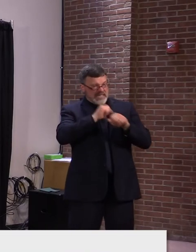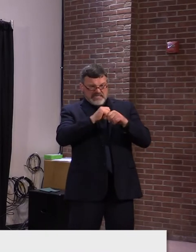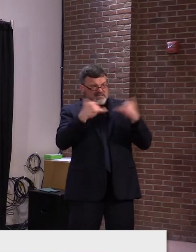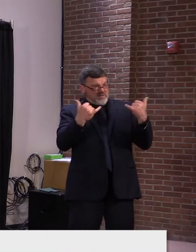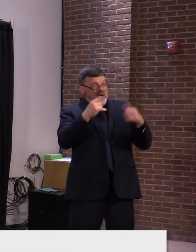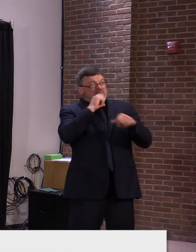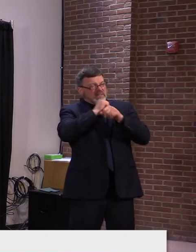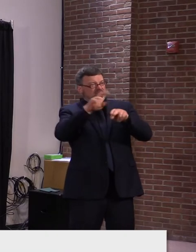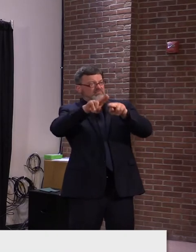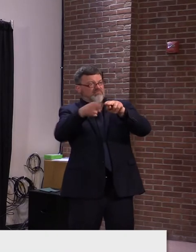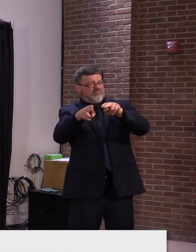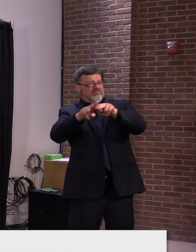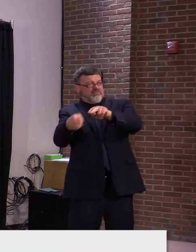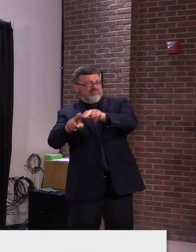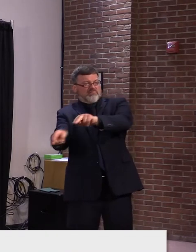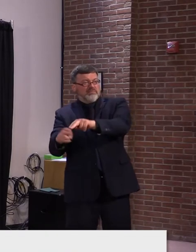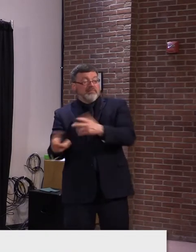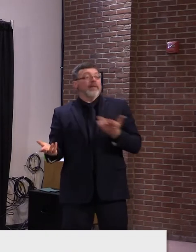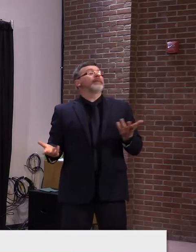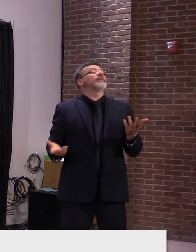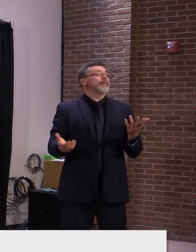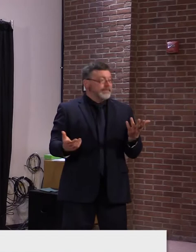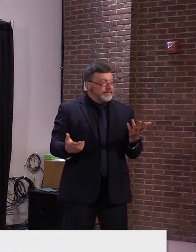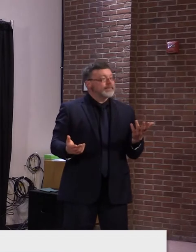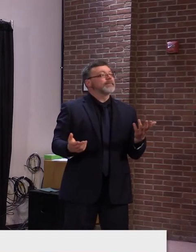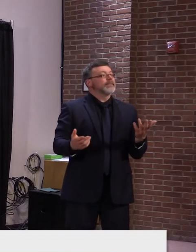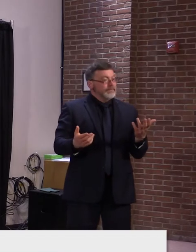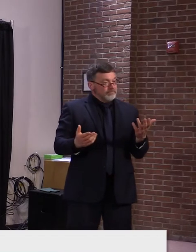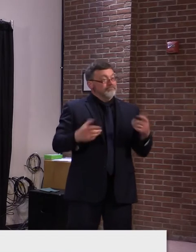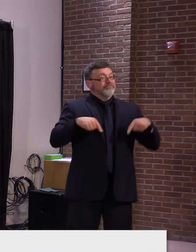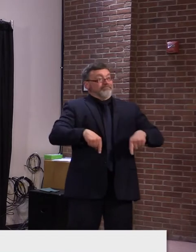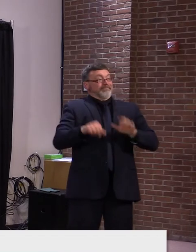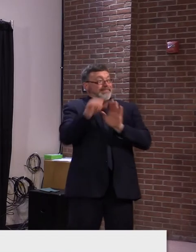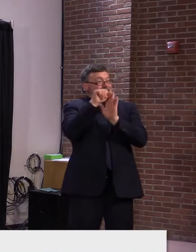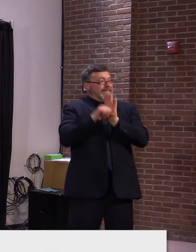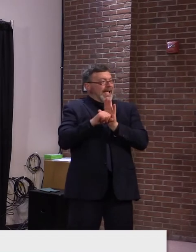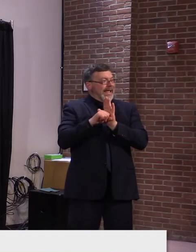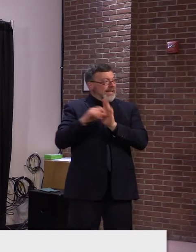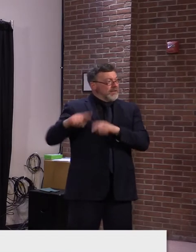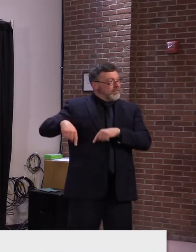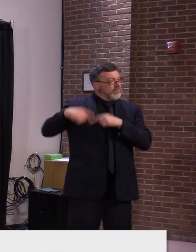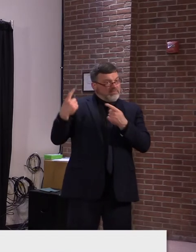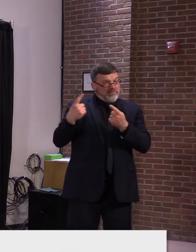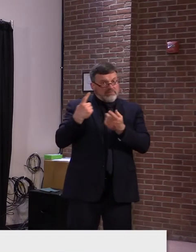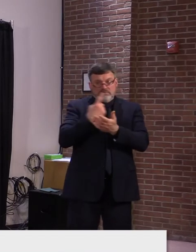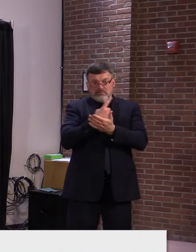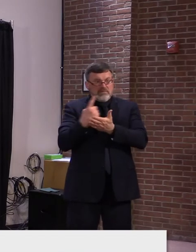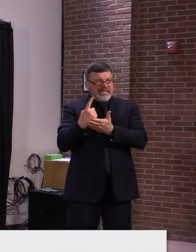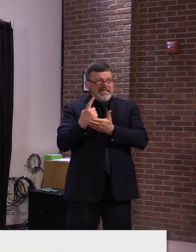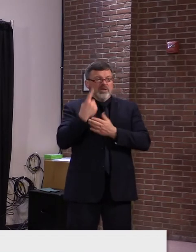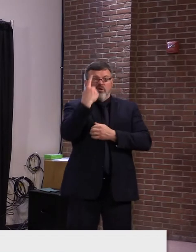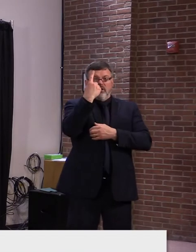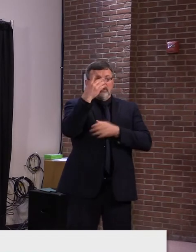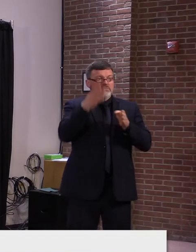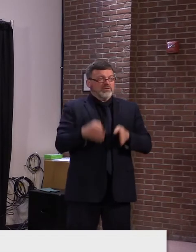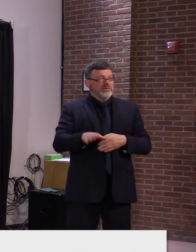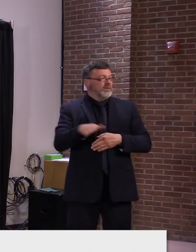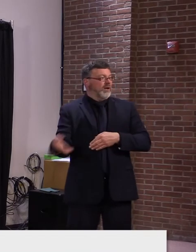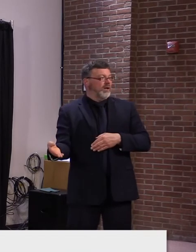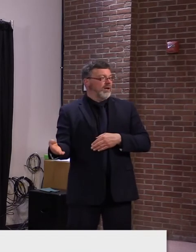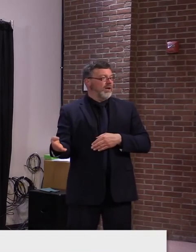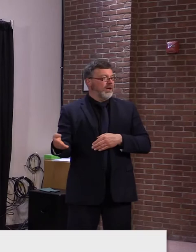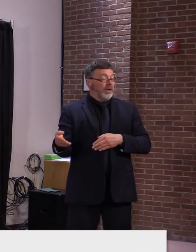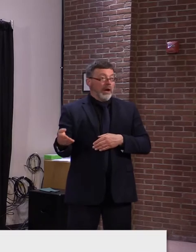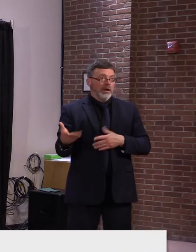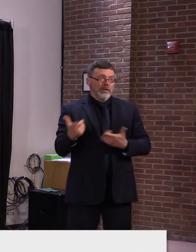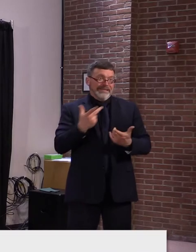And we haven't had a death in Vermont, one death in the last week, which is very gratifying and reassuring news at this